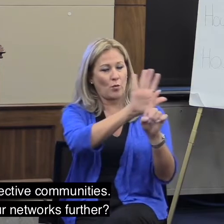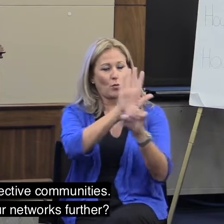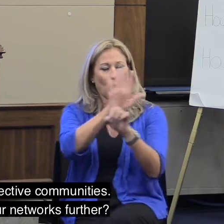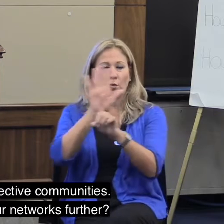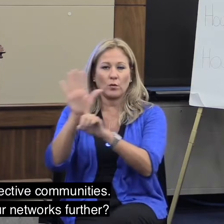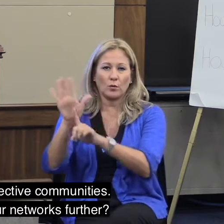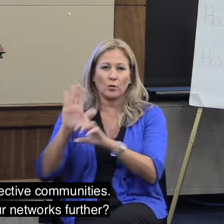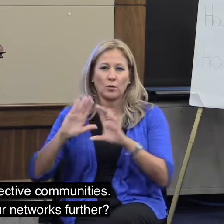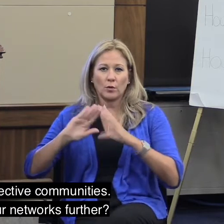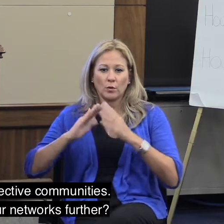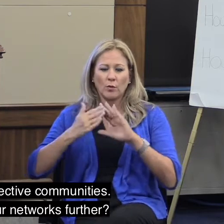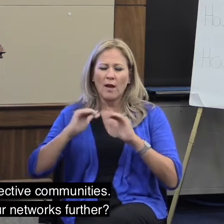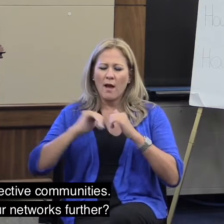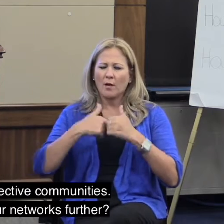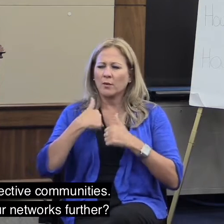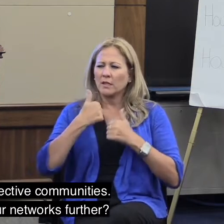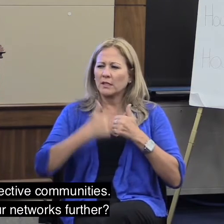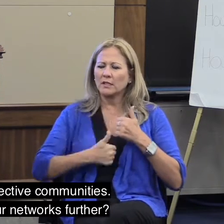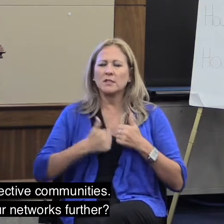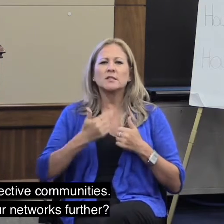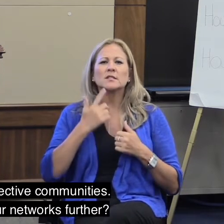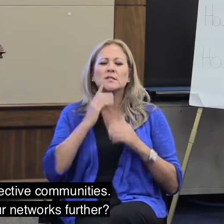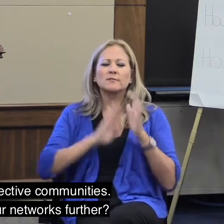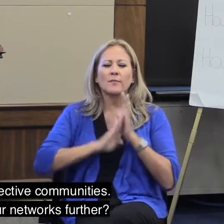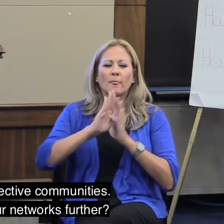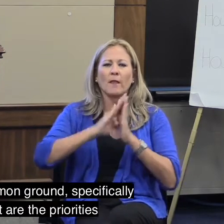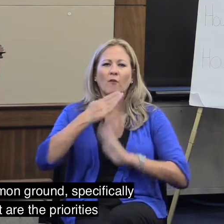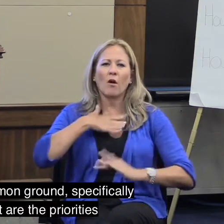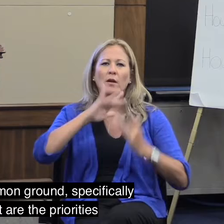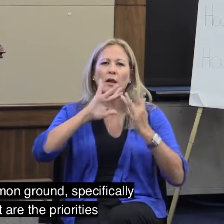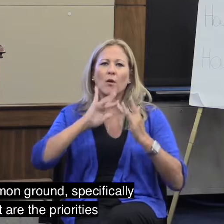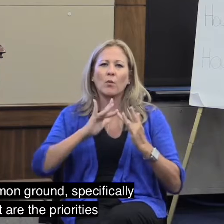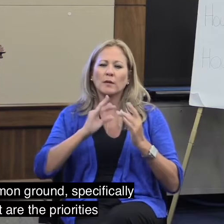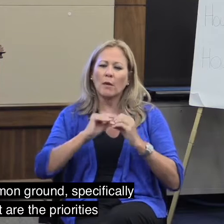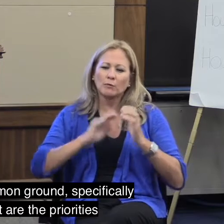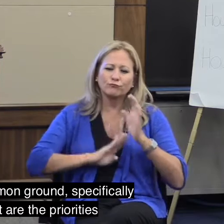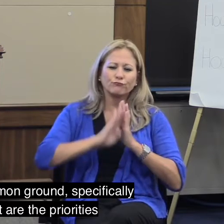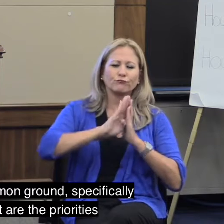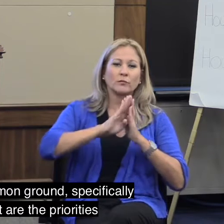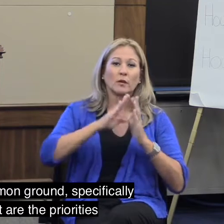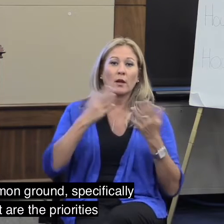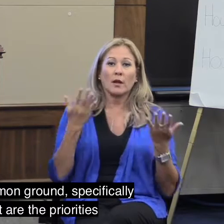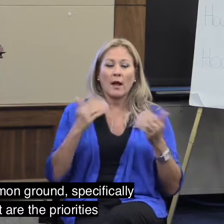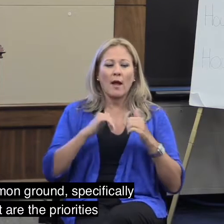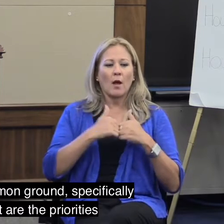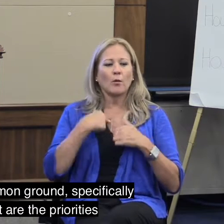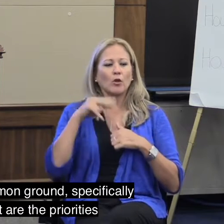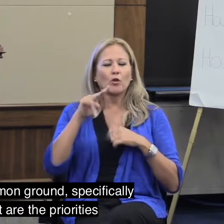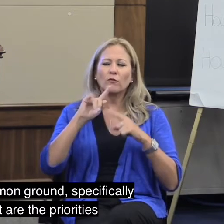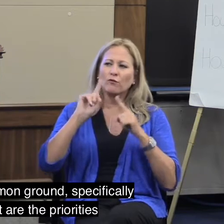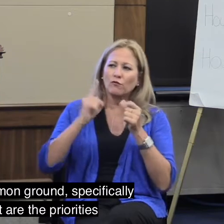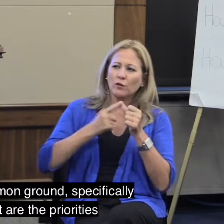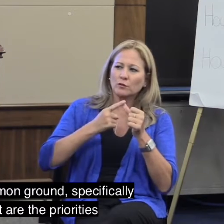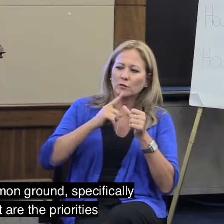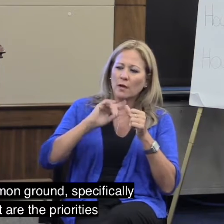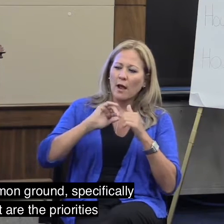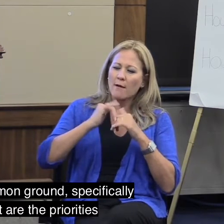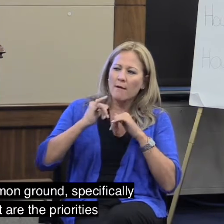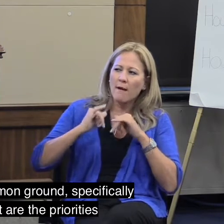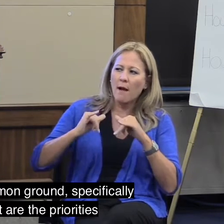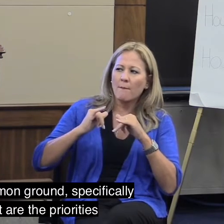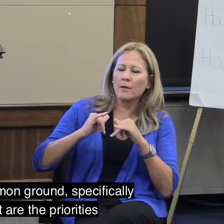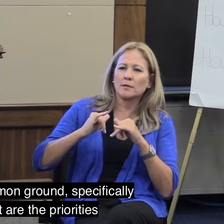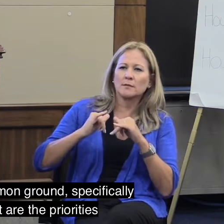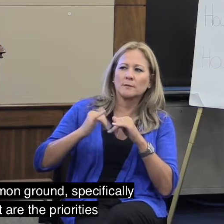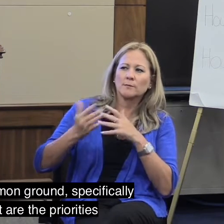communities. How do we each build our networks further? We do so by looking for common ground specifically